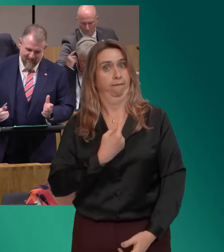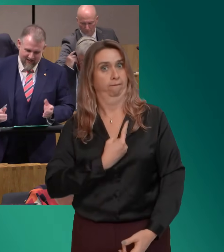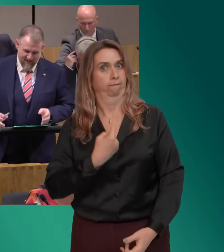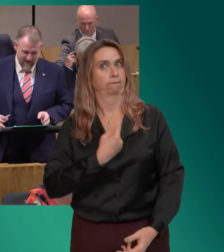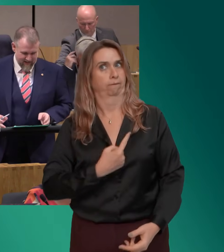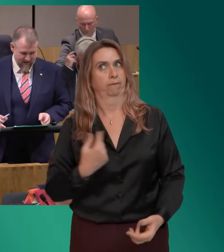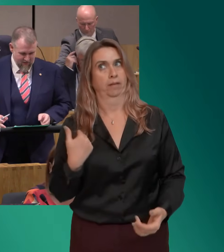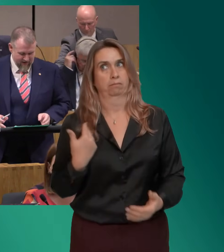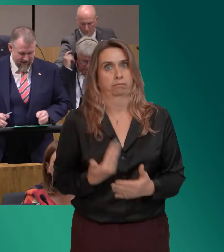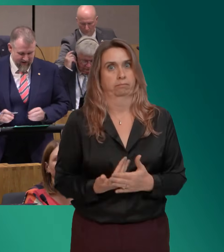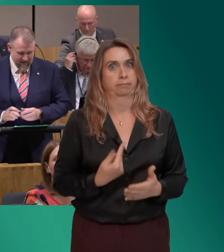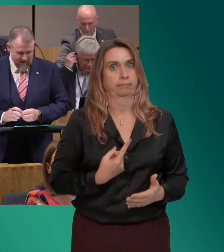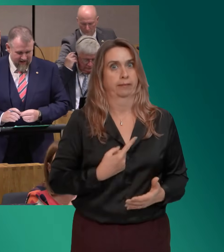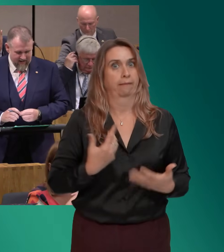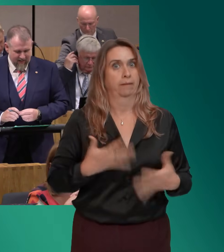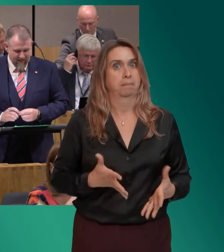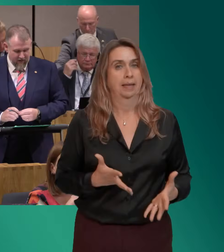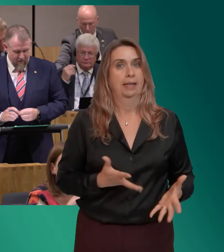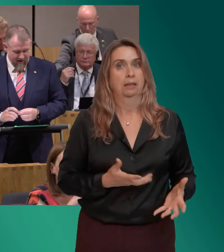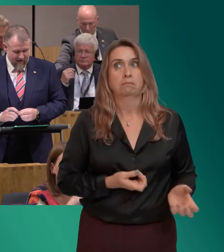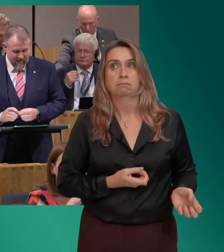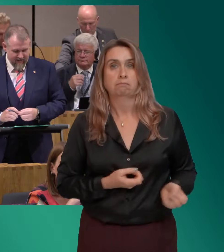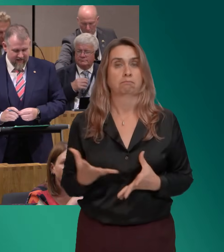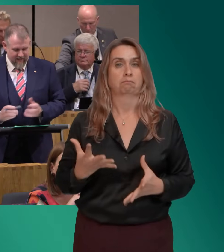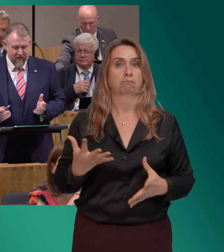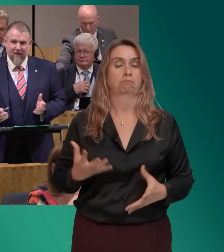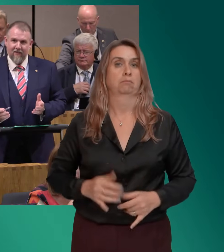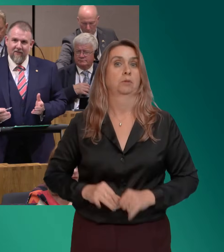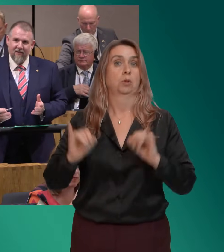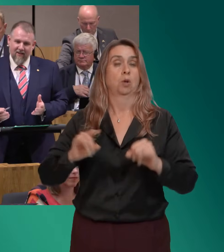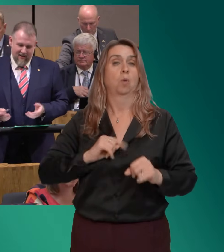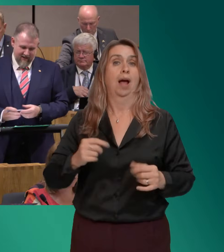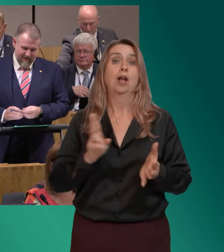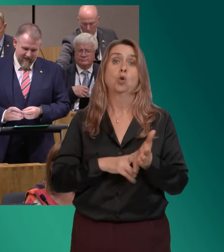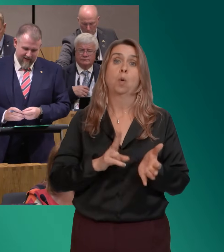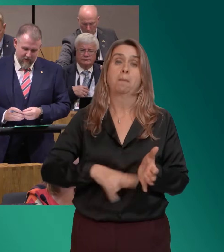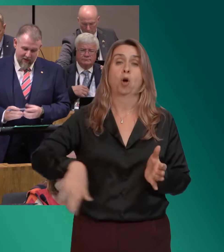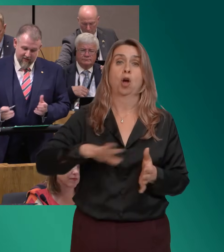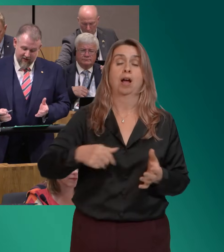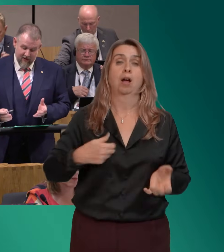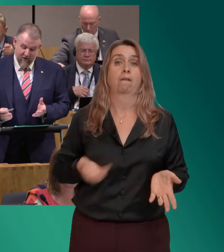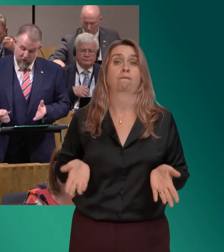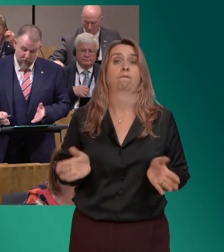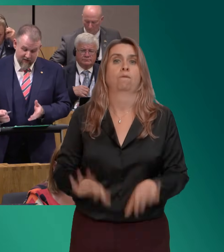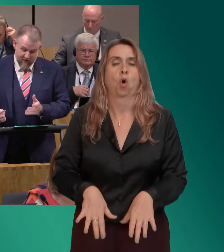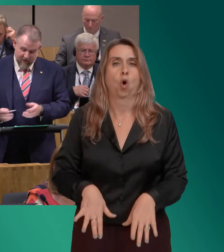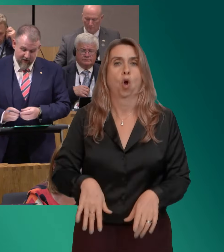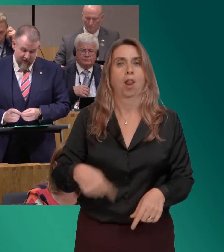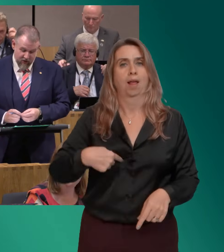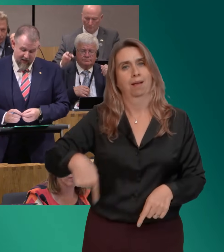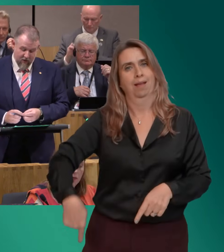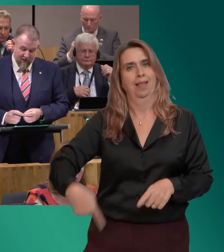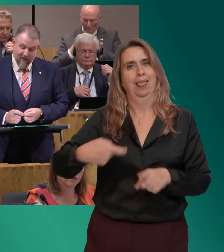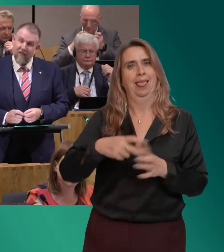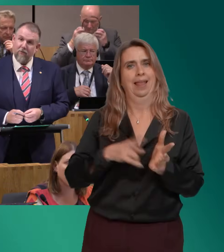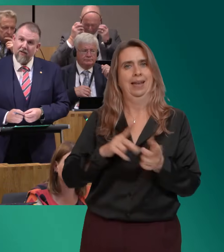experience of emergency treatment after falling in Newport and tearing a tendon in my knee. I was seen at the